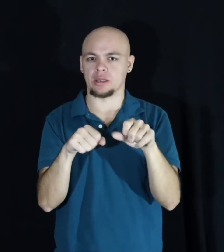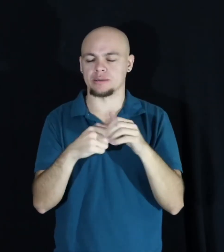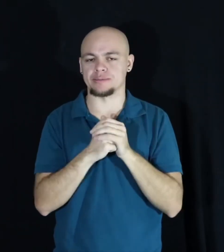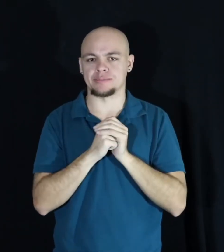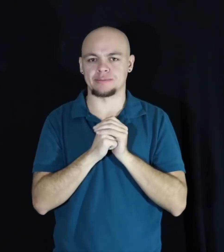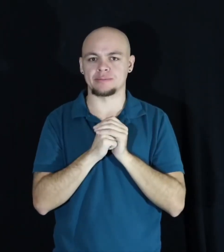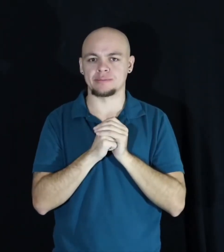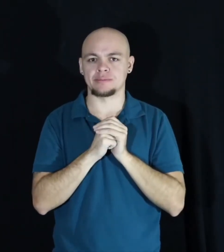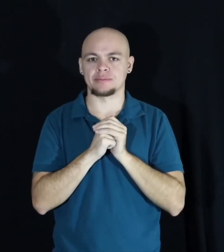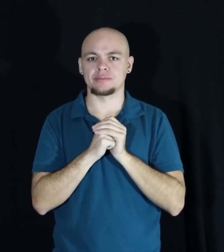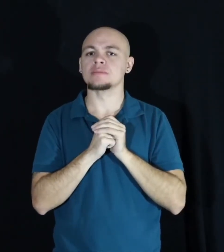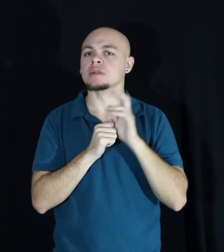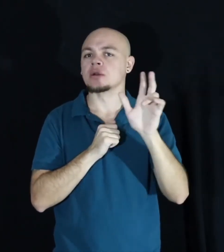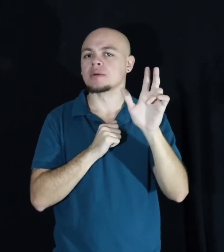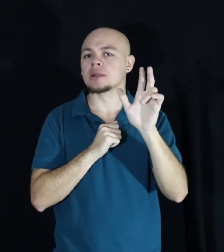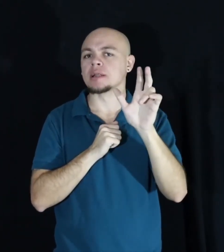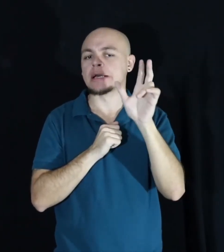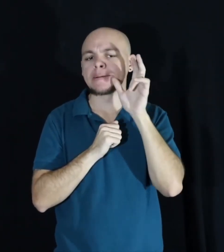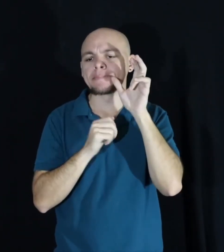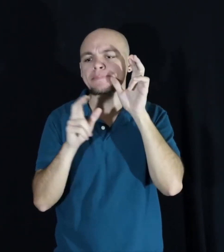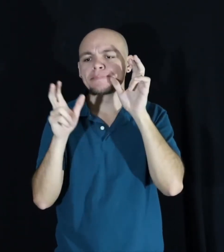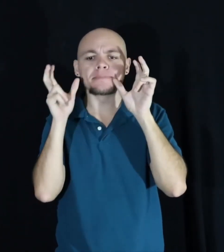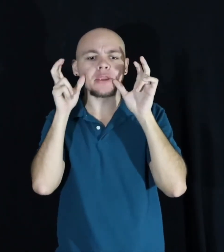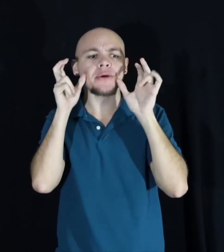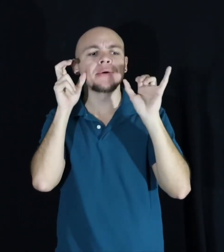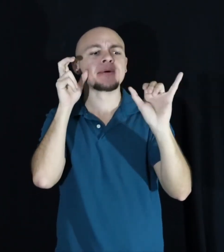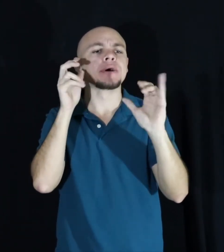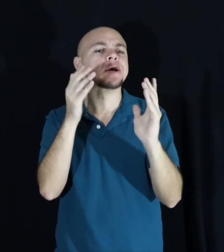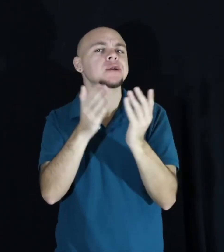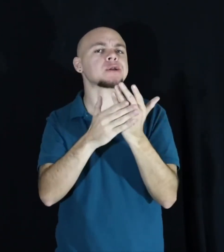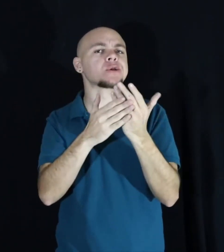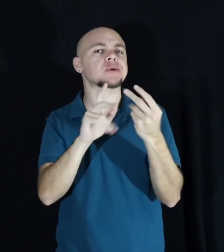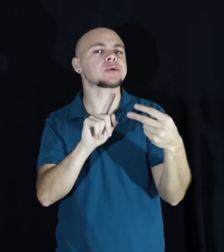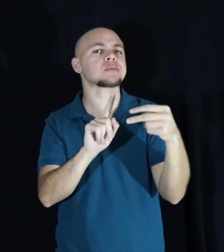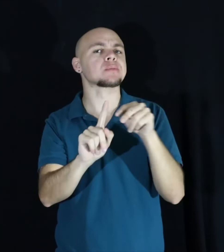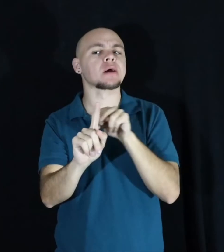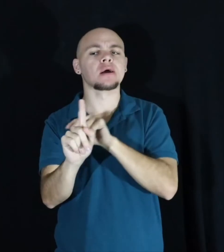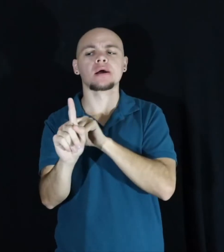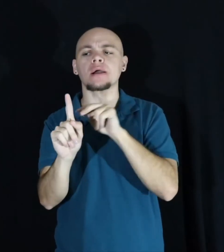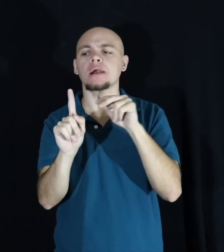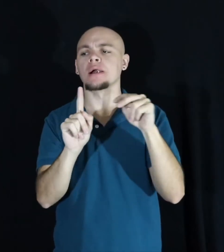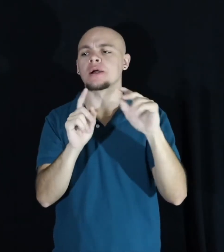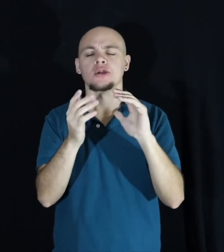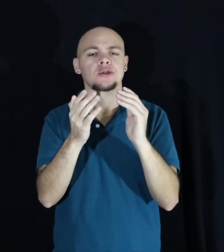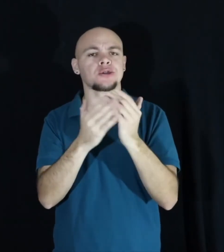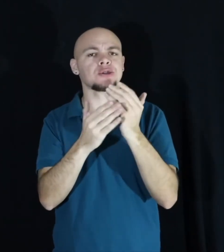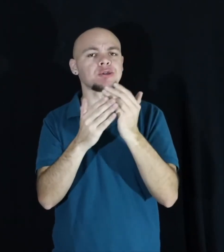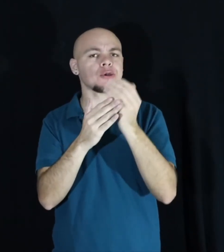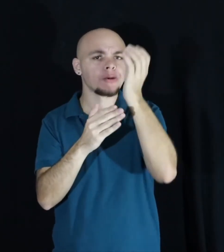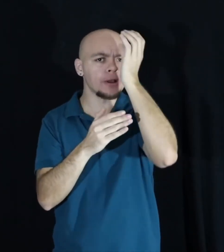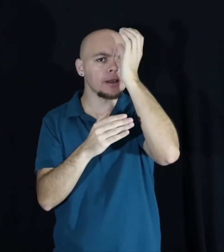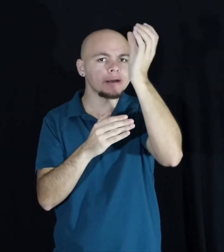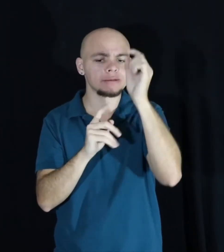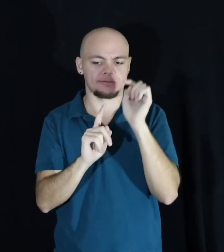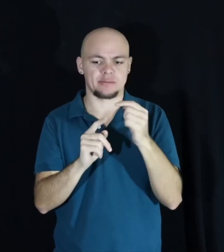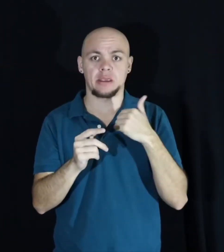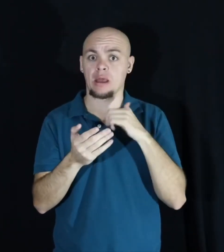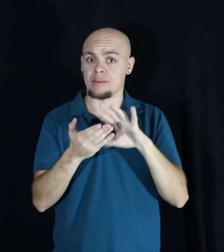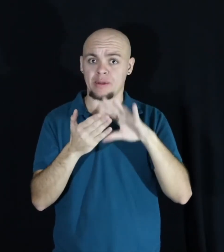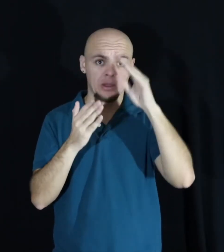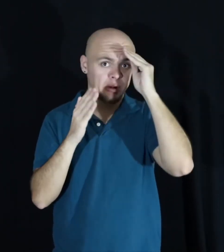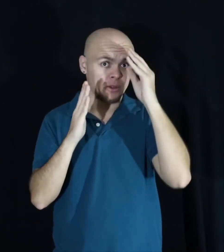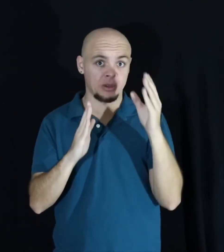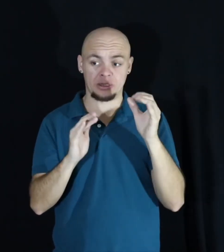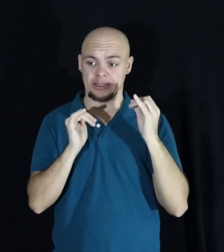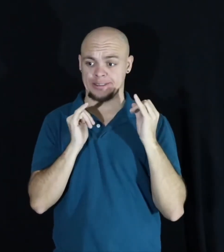And when I hear about these new perspectives on how people are understanding these new novel concepts, I'm as much of a learner as anyone else